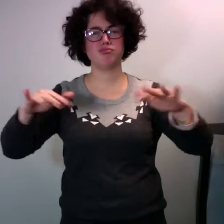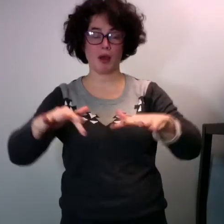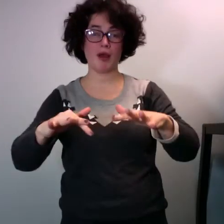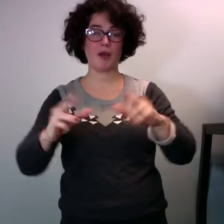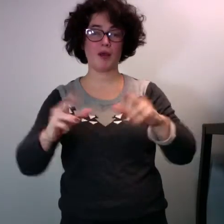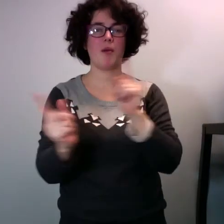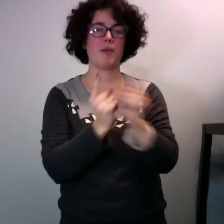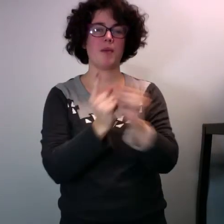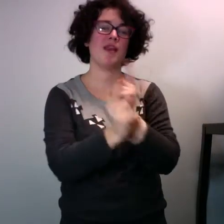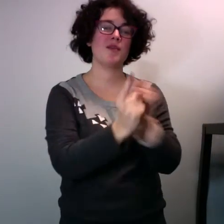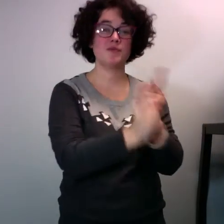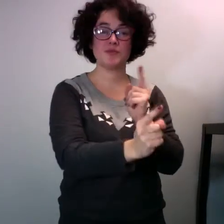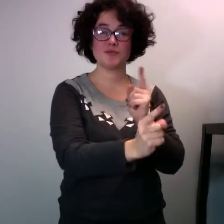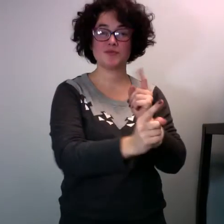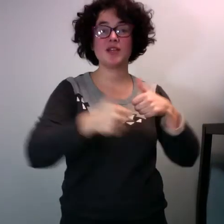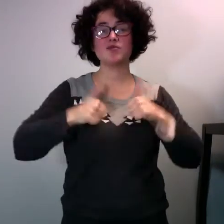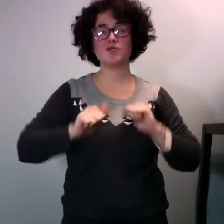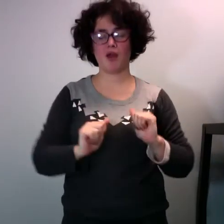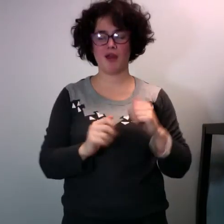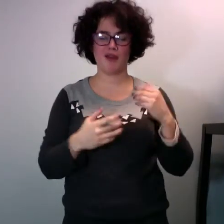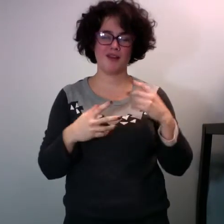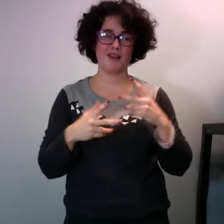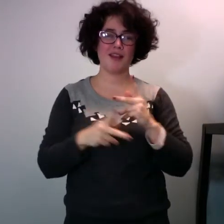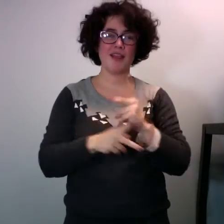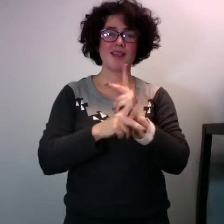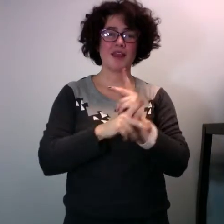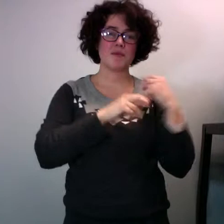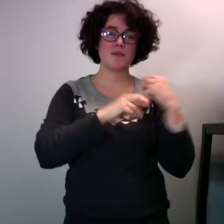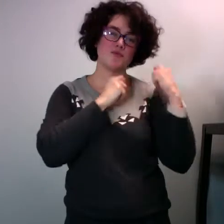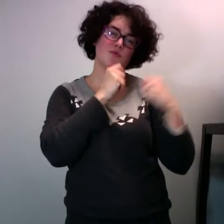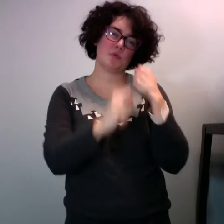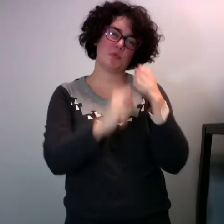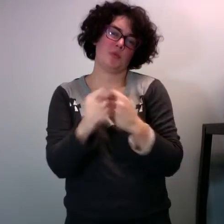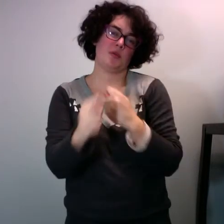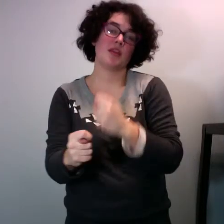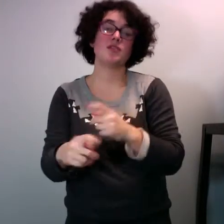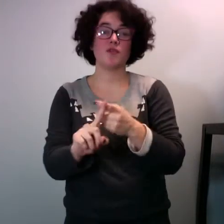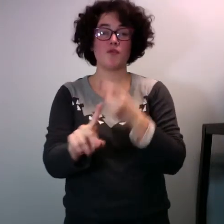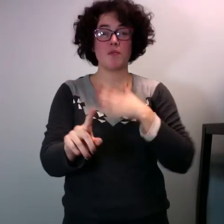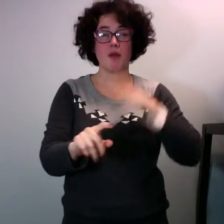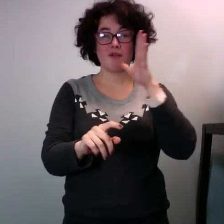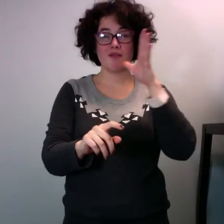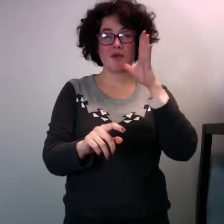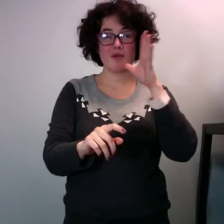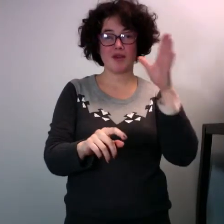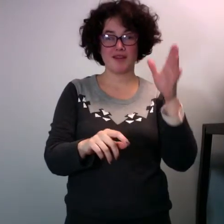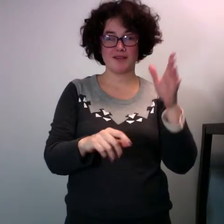We try and keep the same tradition that we had in my grandmother's time of meeting on Sunday evening and having a family